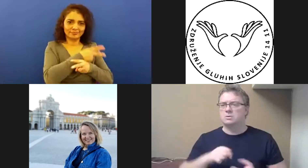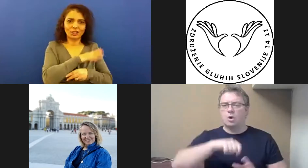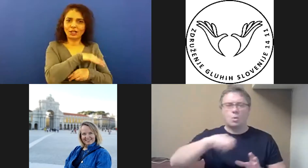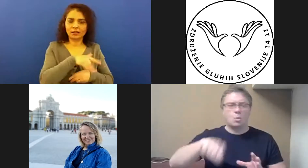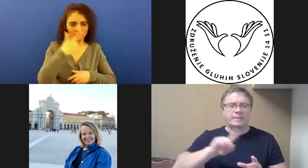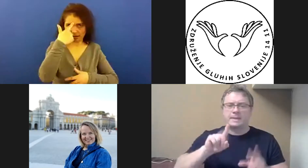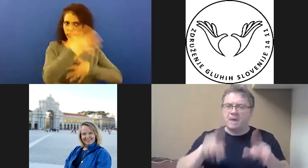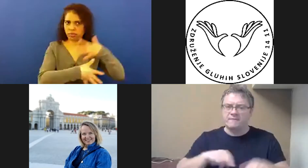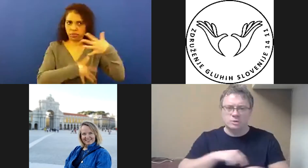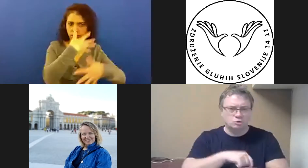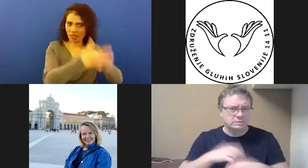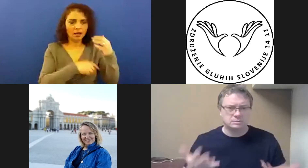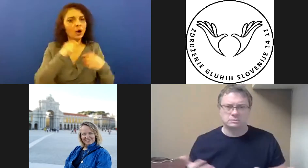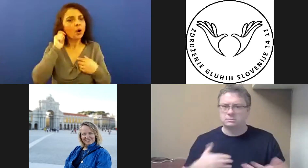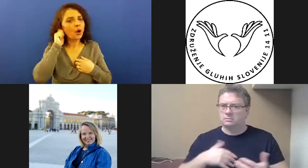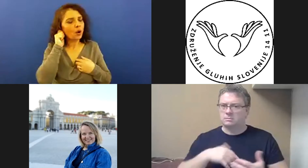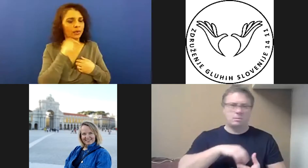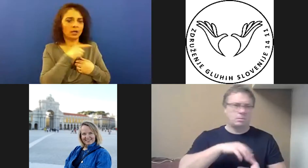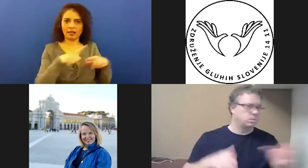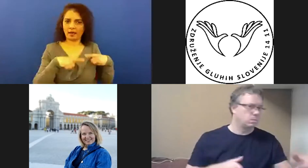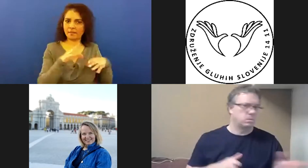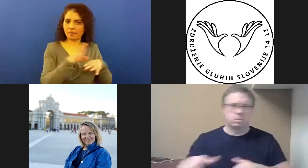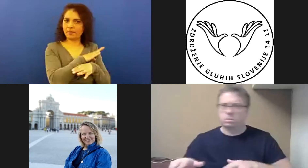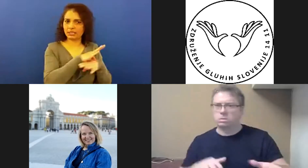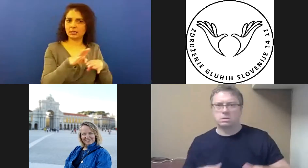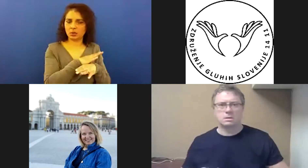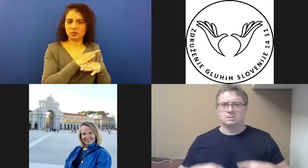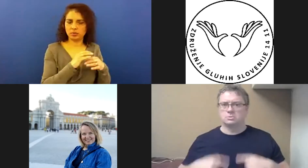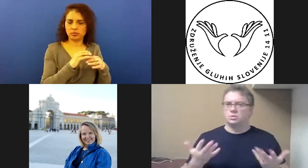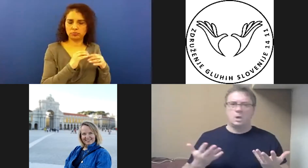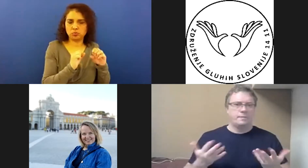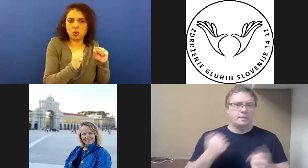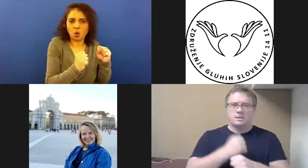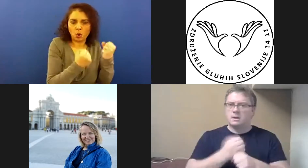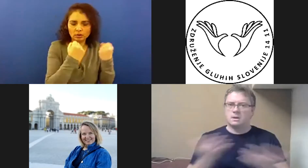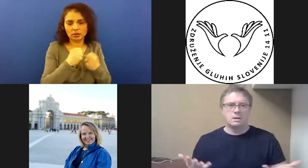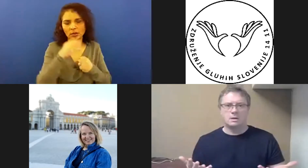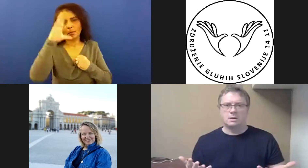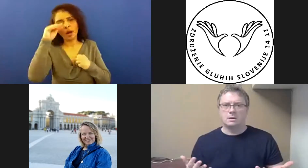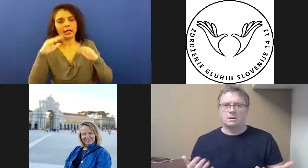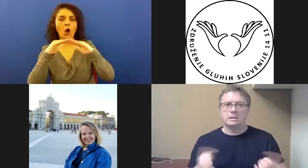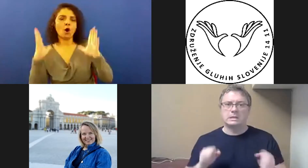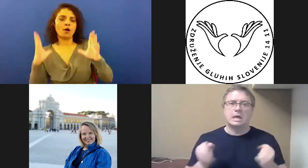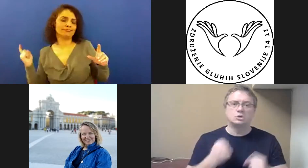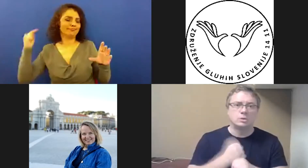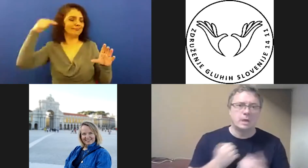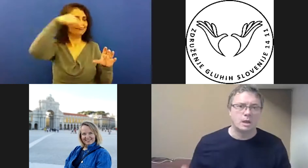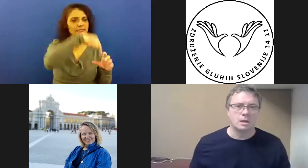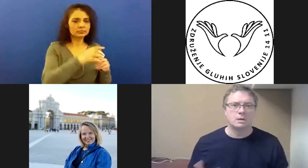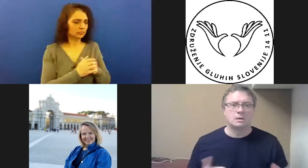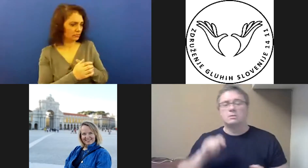Suppose as a woman, you haven't cooked, the meal isn't ready on time, the man will